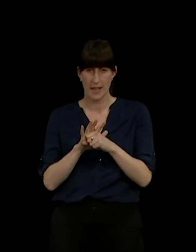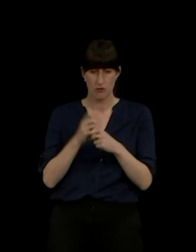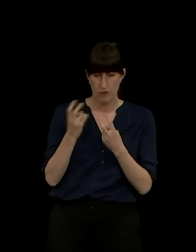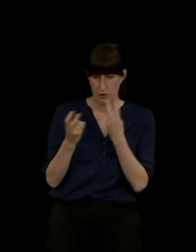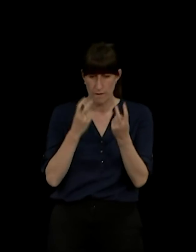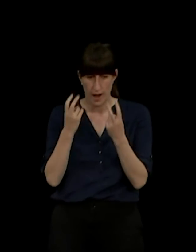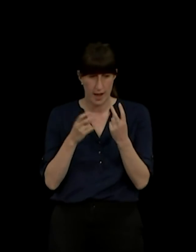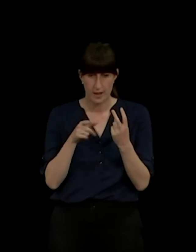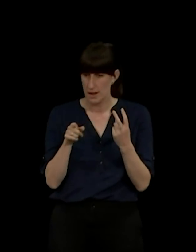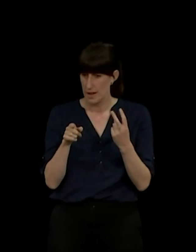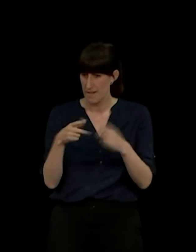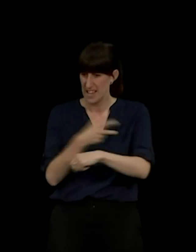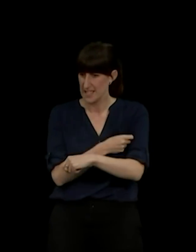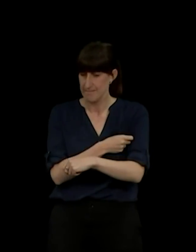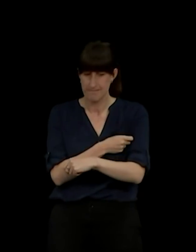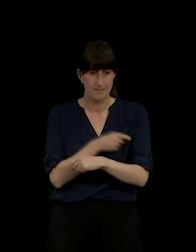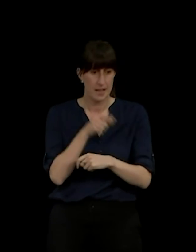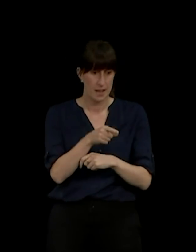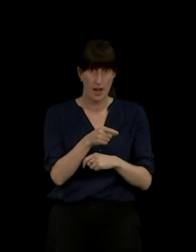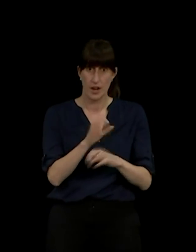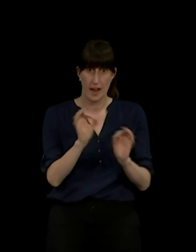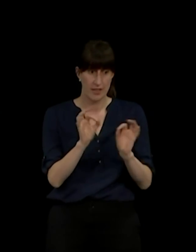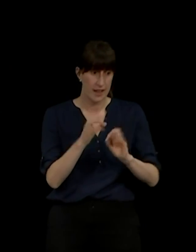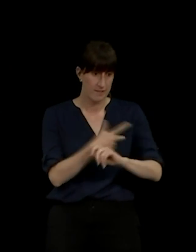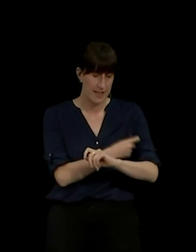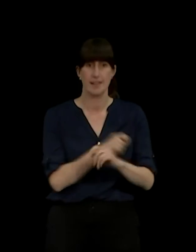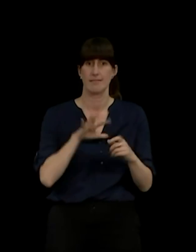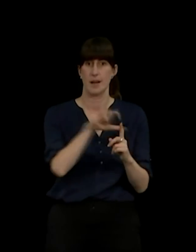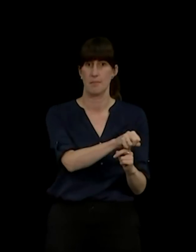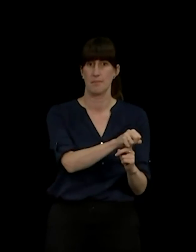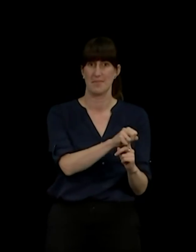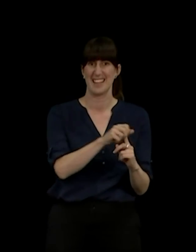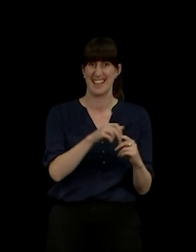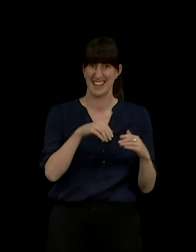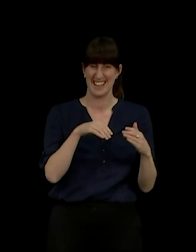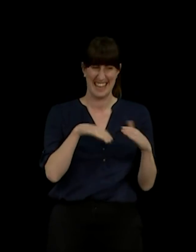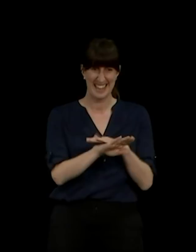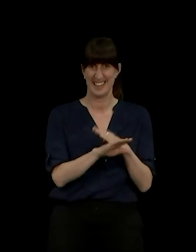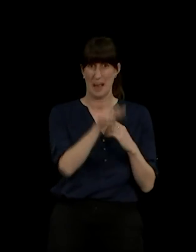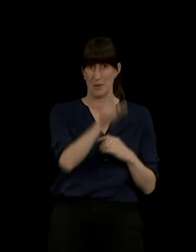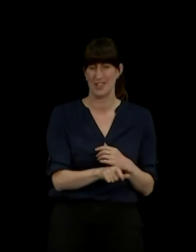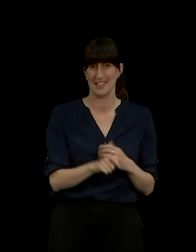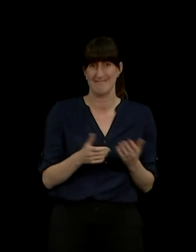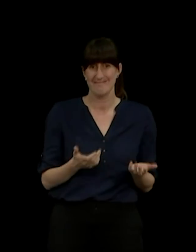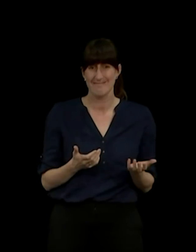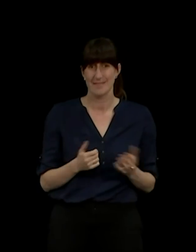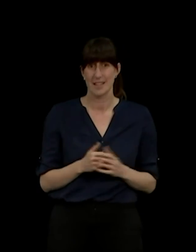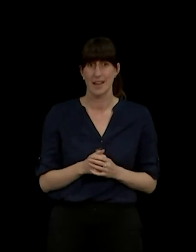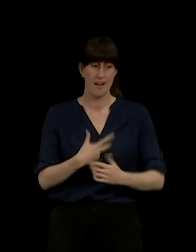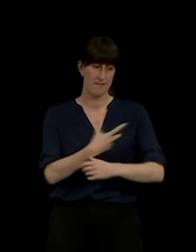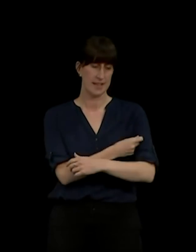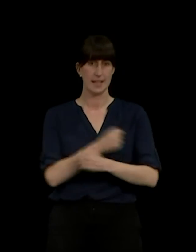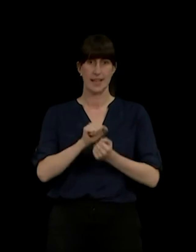people. Vaccination makes a difference. It keeps people safe, but it also gives us